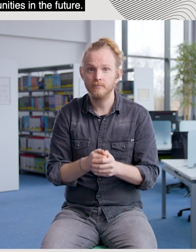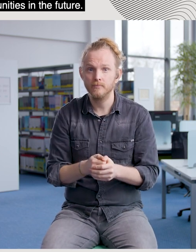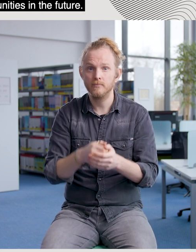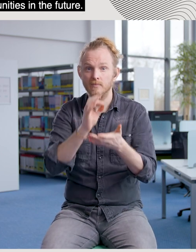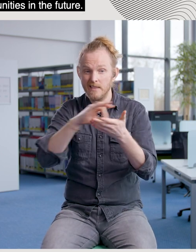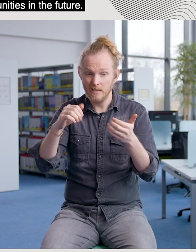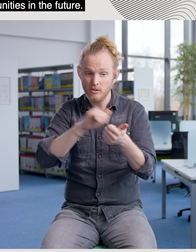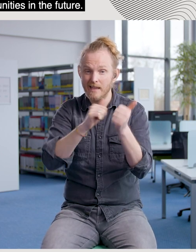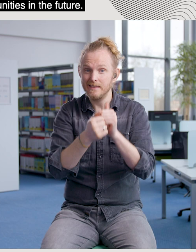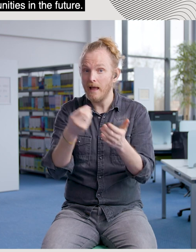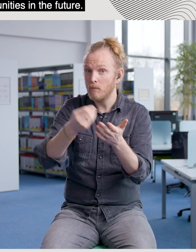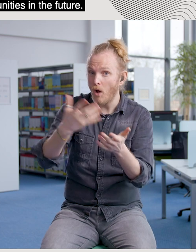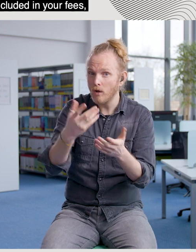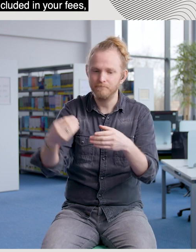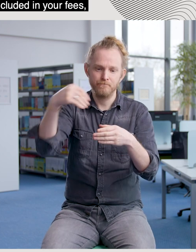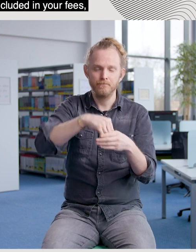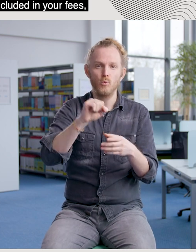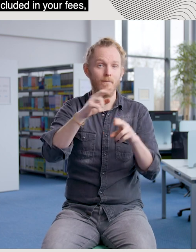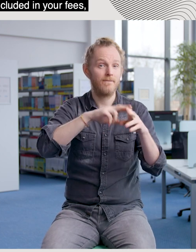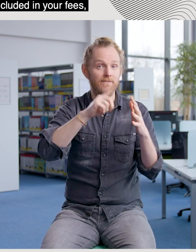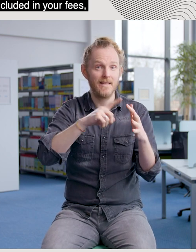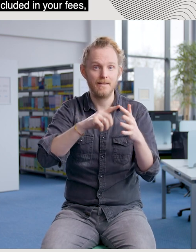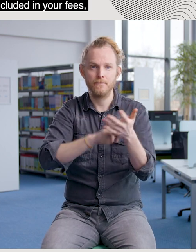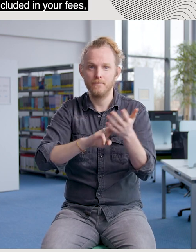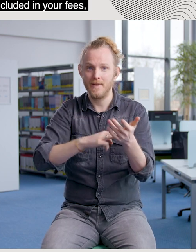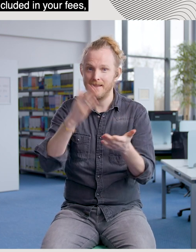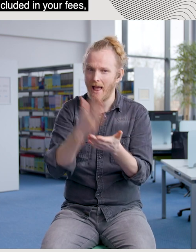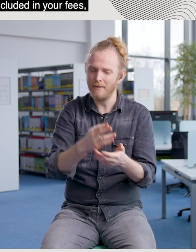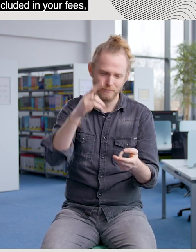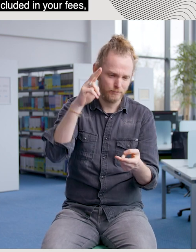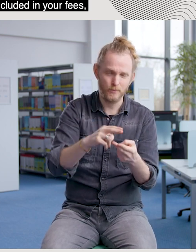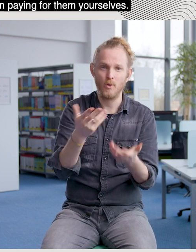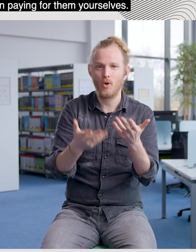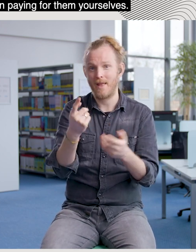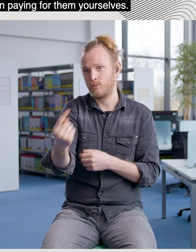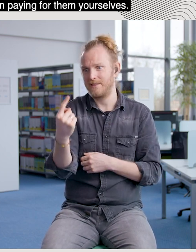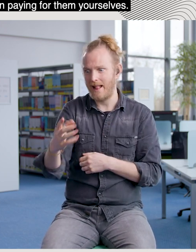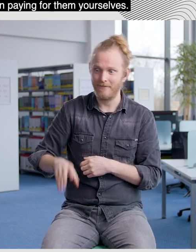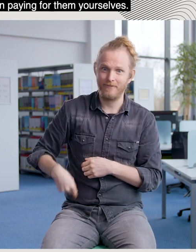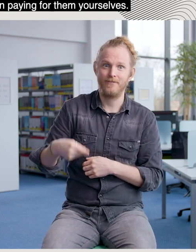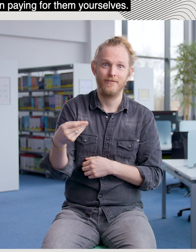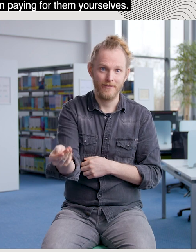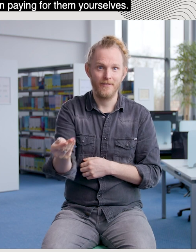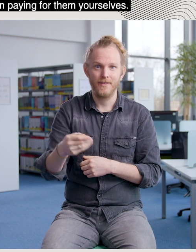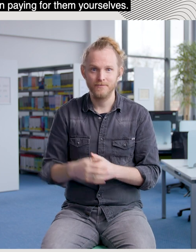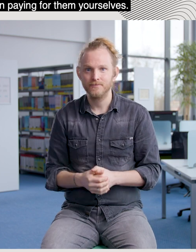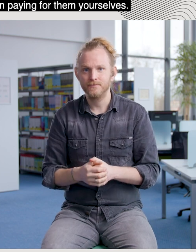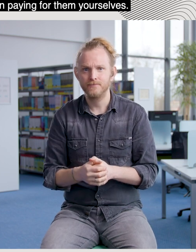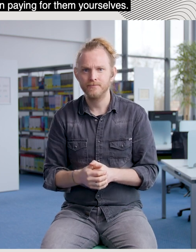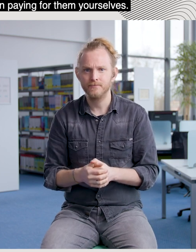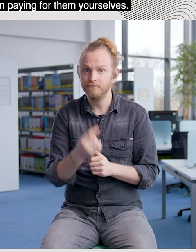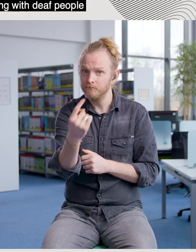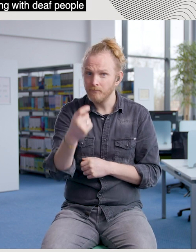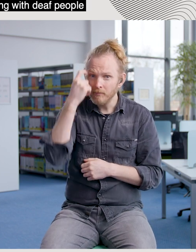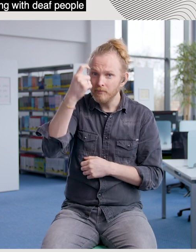employment opportunities in the future. The cost of these exams is included in your fees, which will be considerably cheaper than paying for them yourselves.